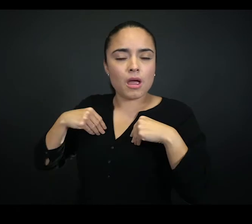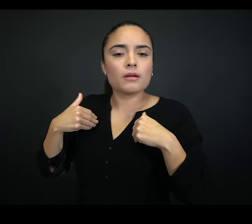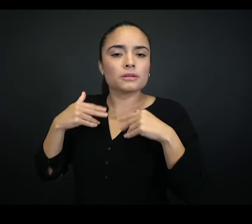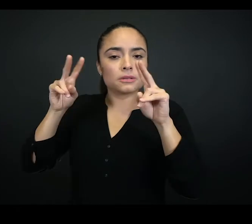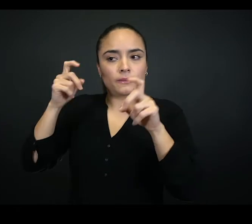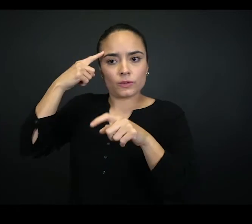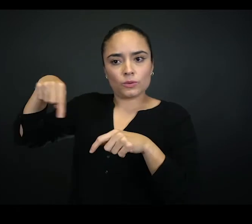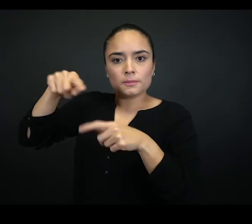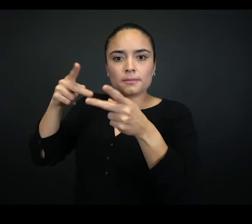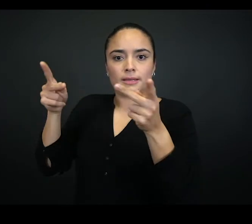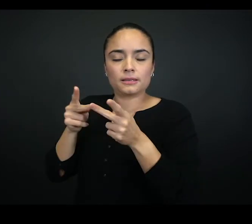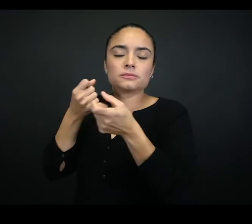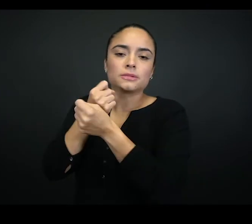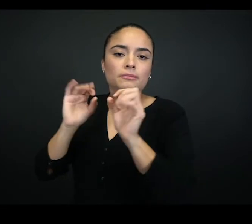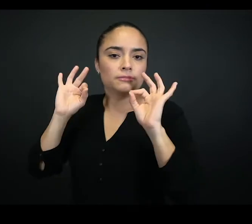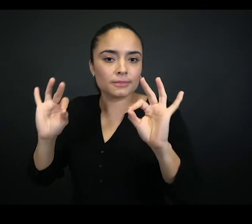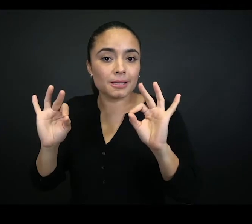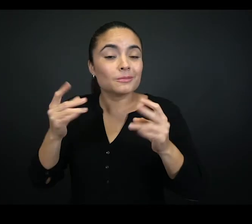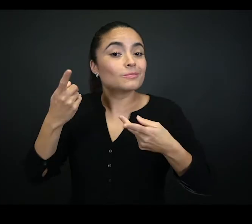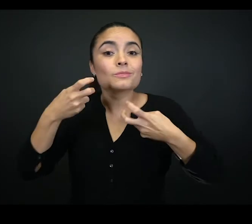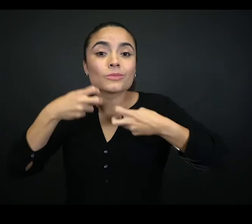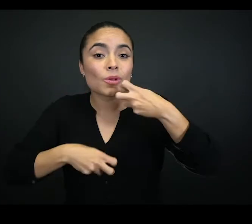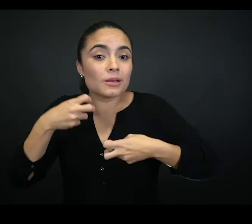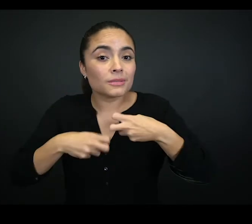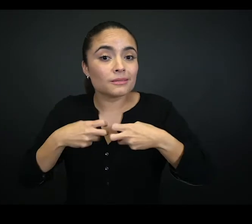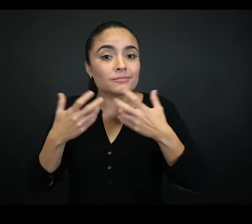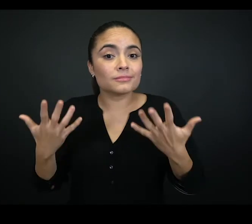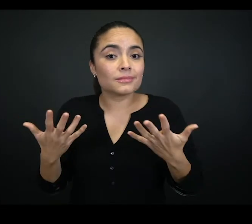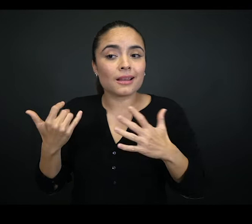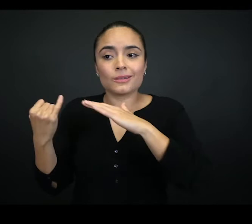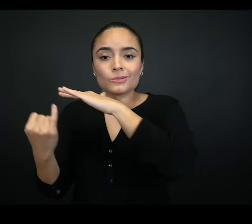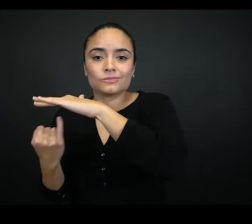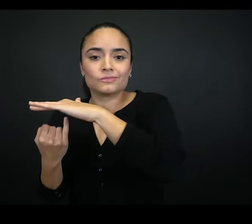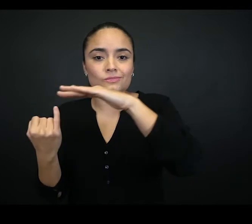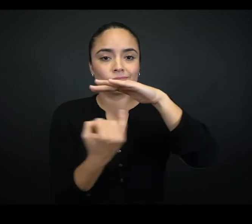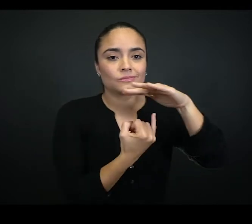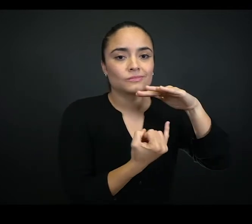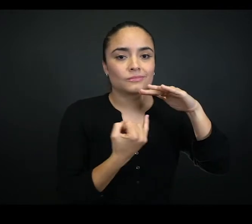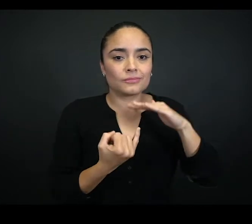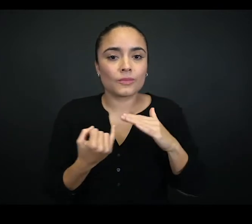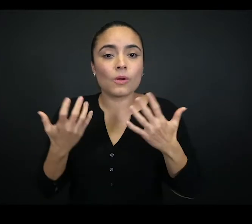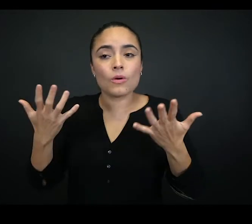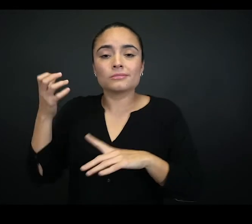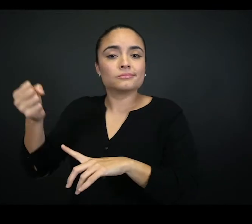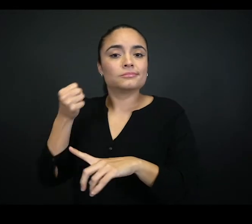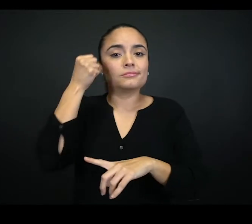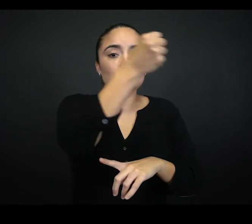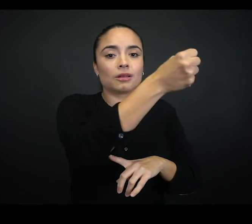So can't access the people that they know, the people that they get support from. So